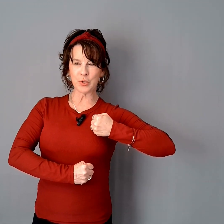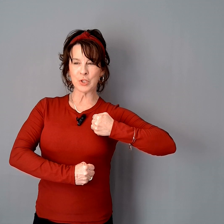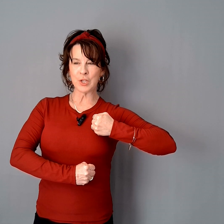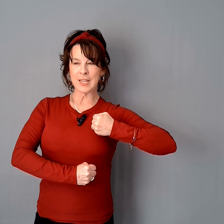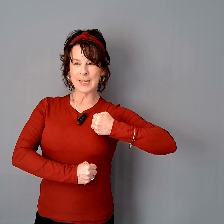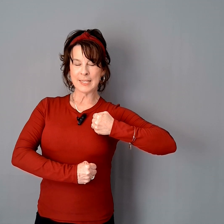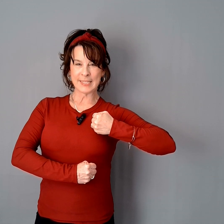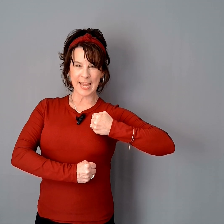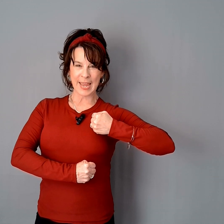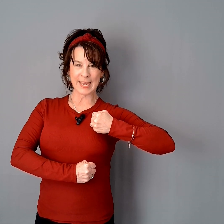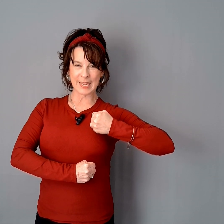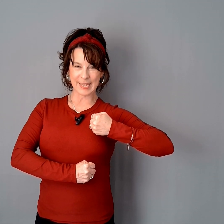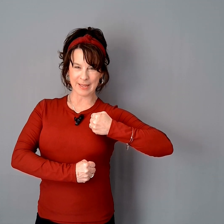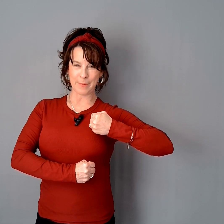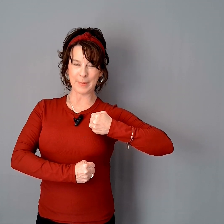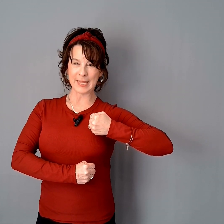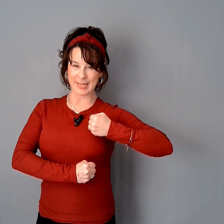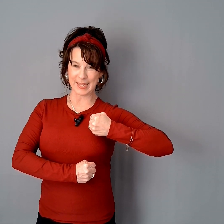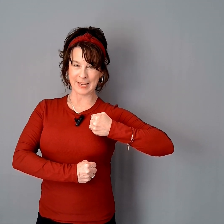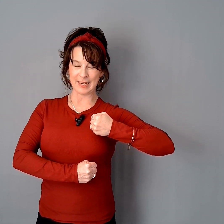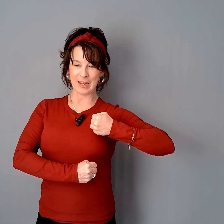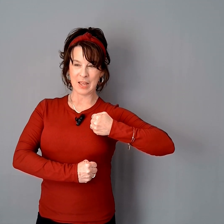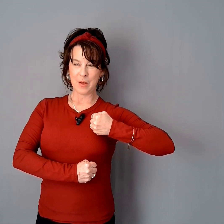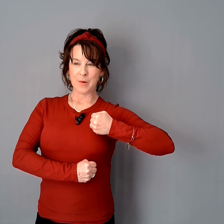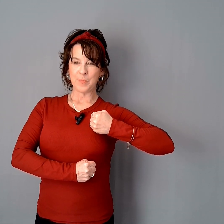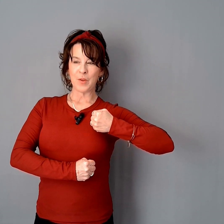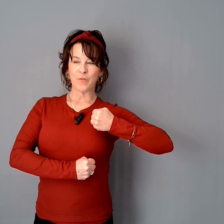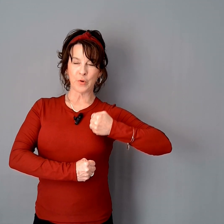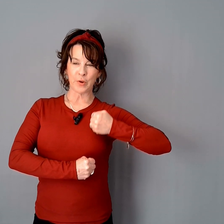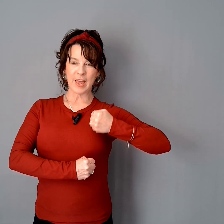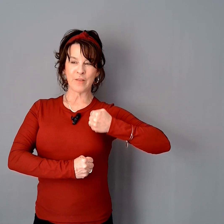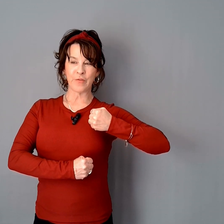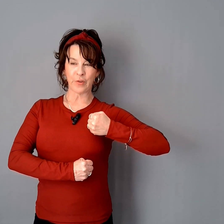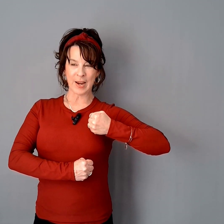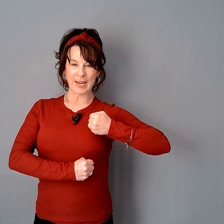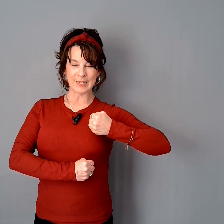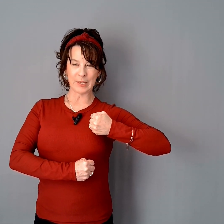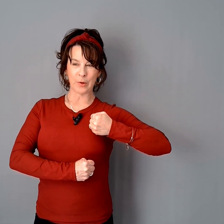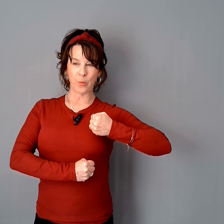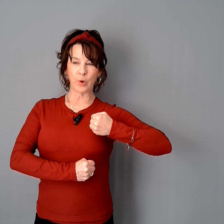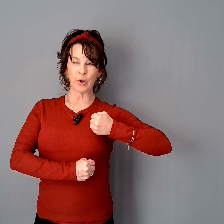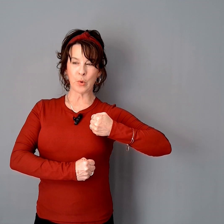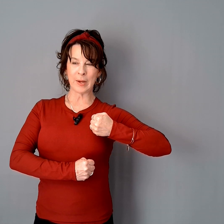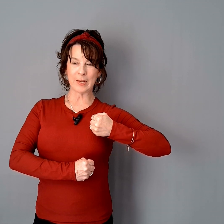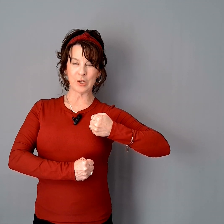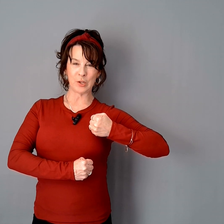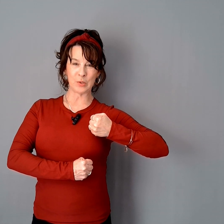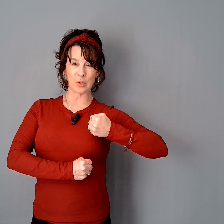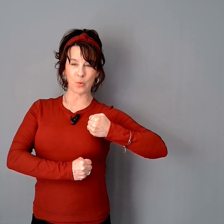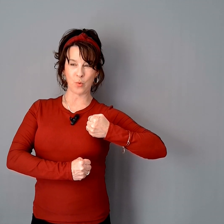soldiers take him in. For that phrase, we're going to use the